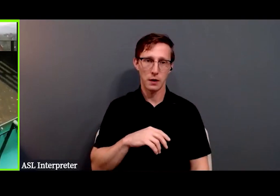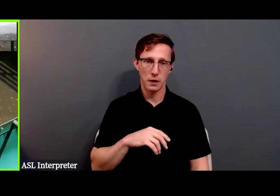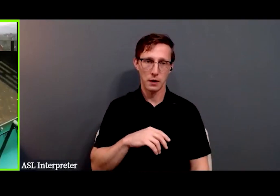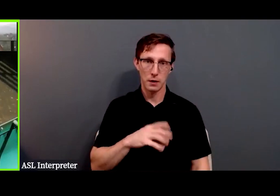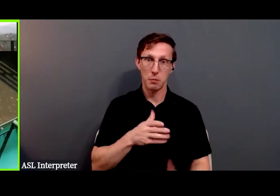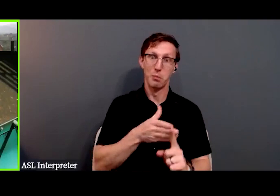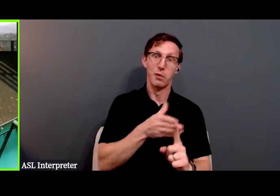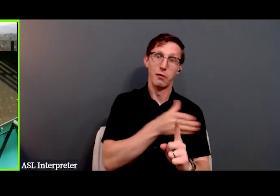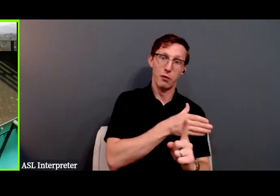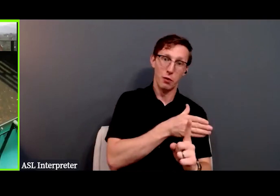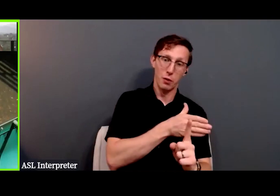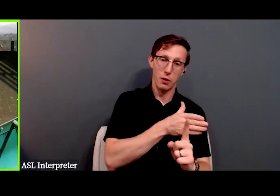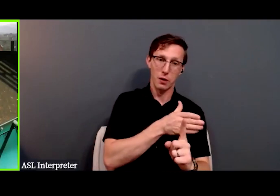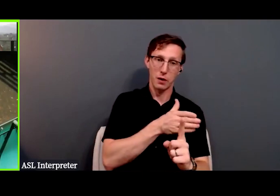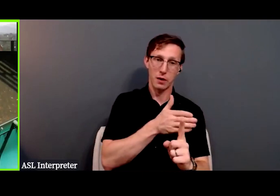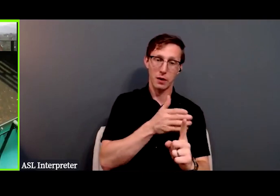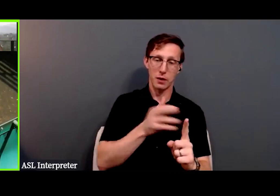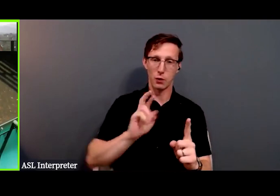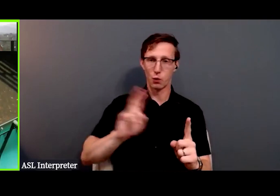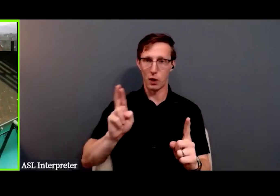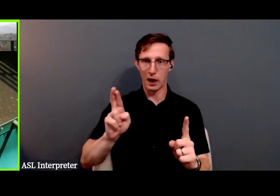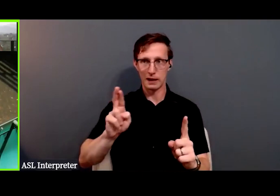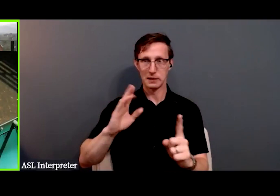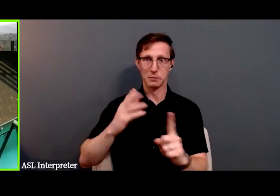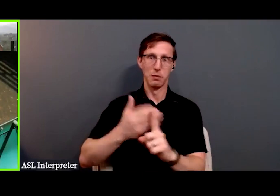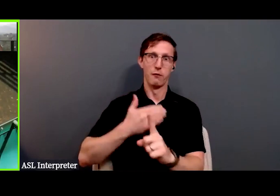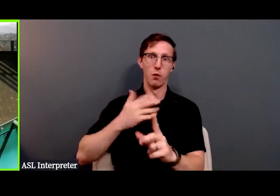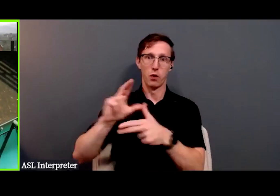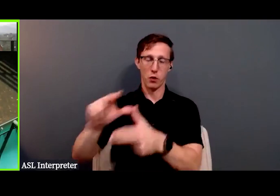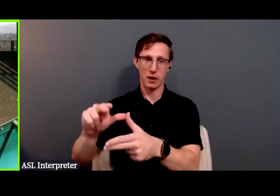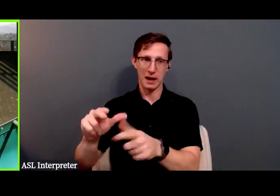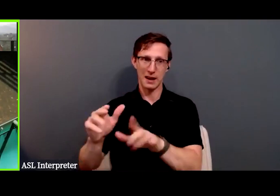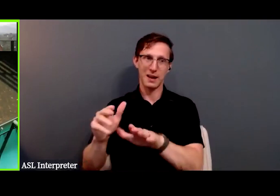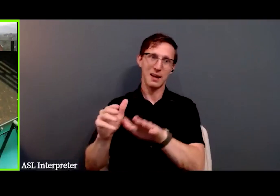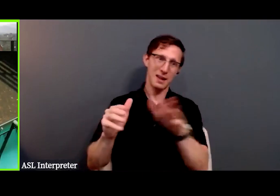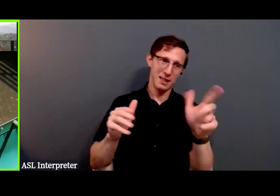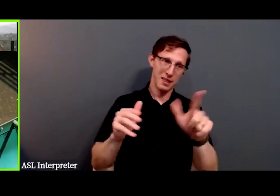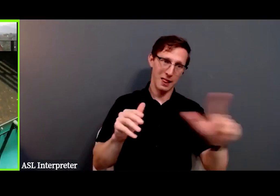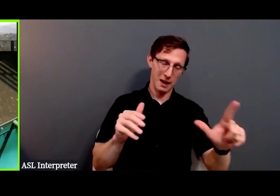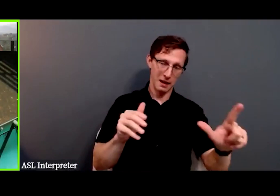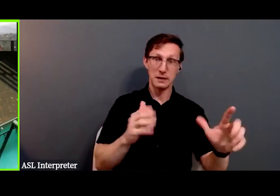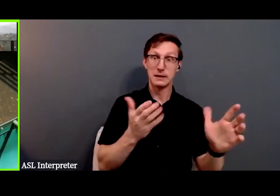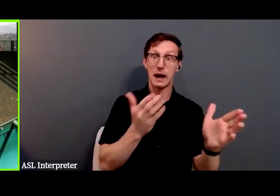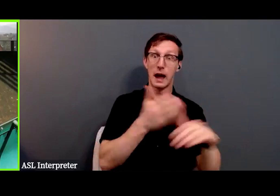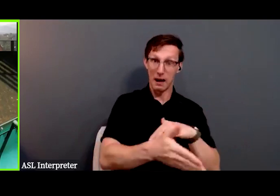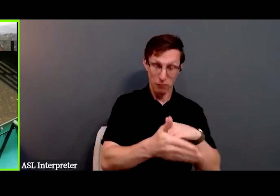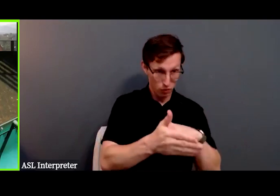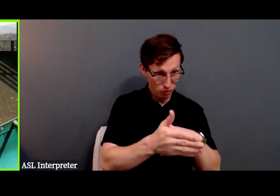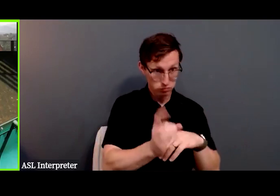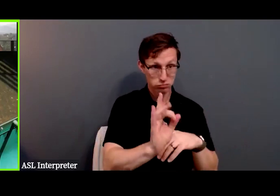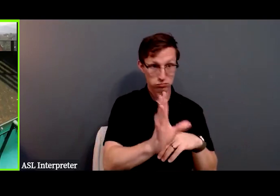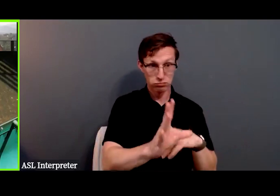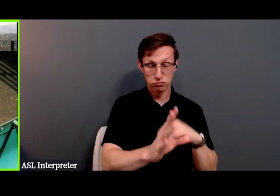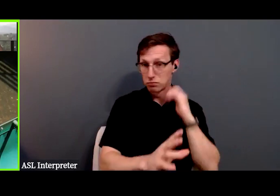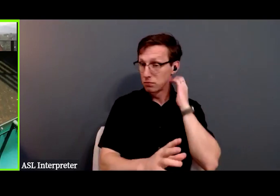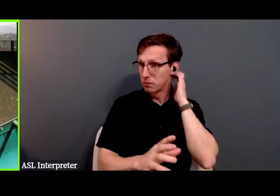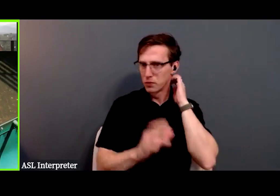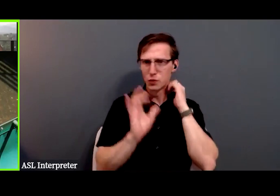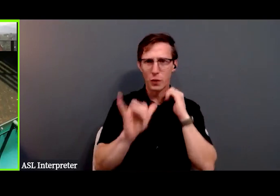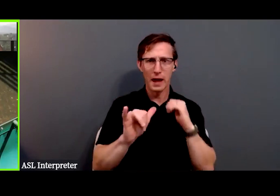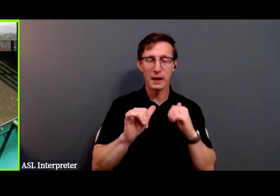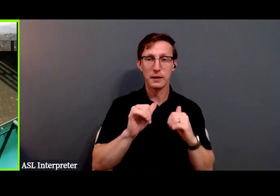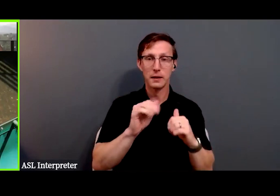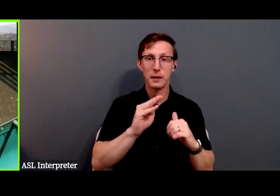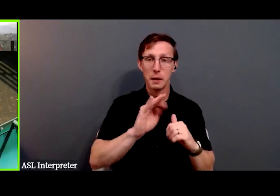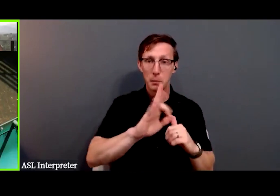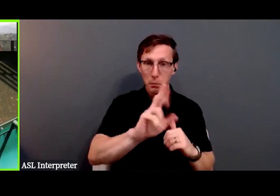before and after Hurricane Helene. So again, this mud, these conditions, all this has to be cleaned and removed. So not only do we have to have